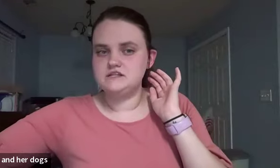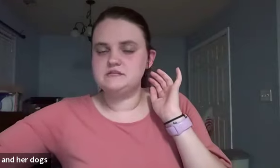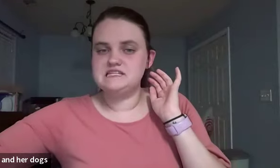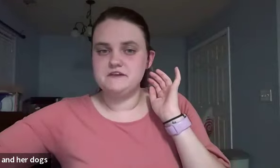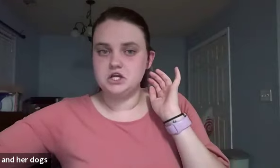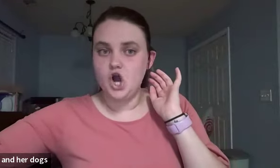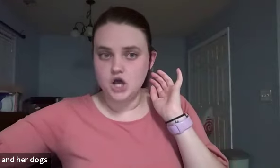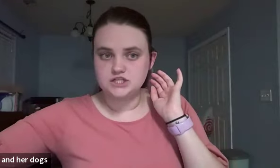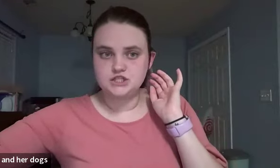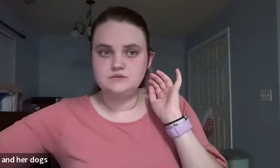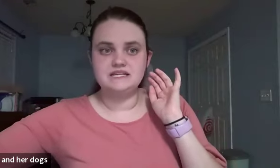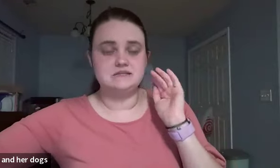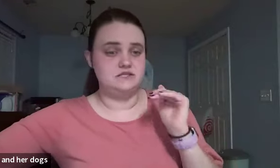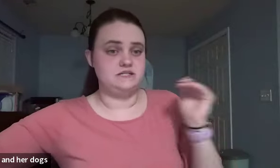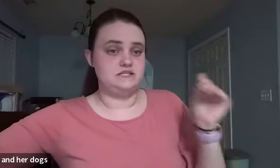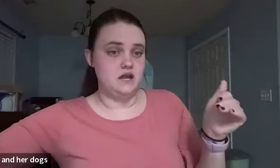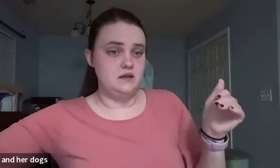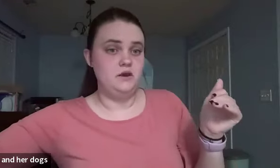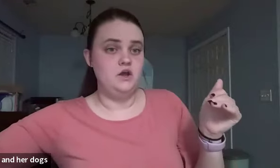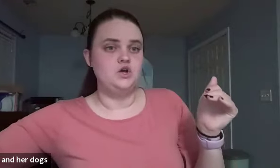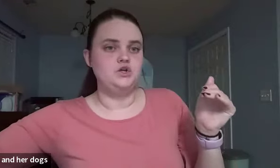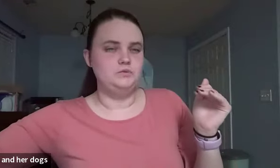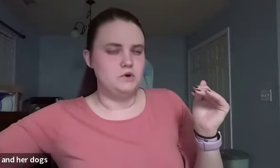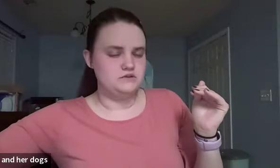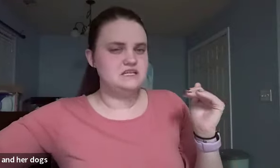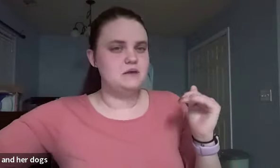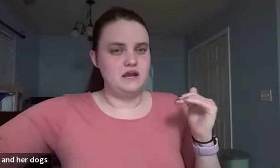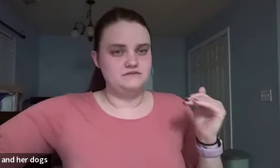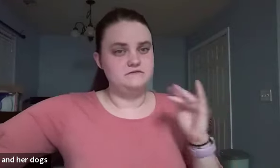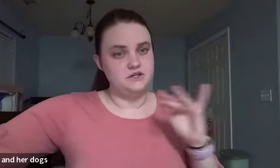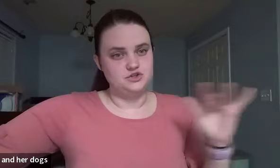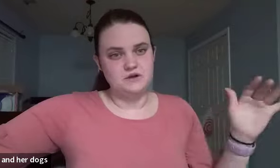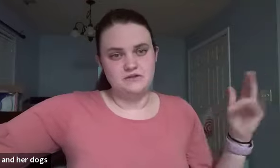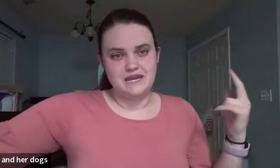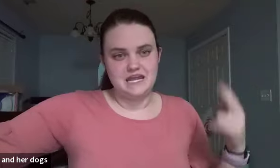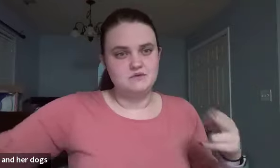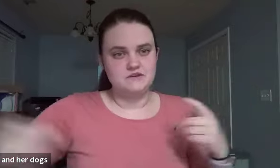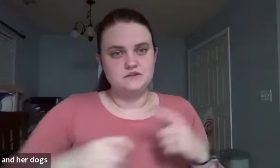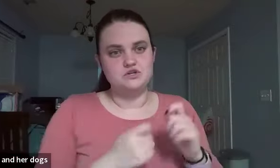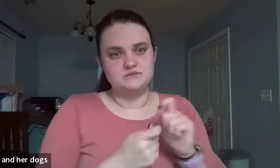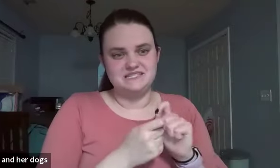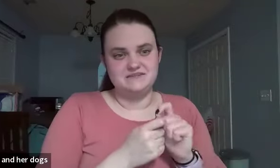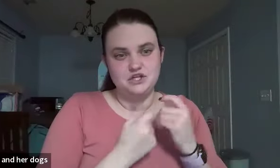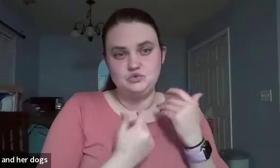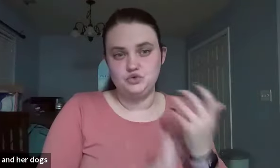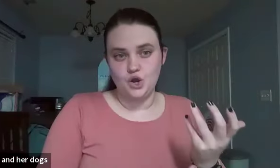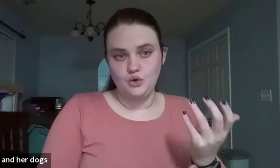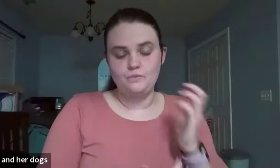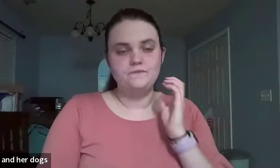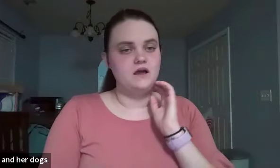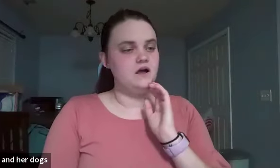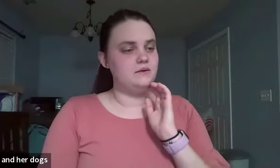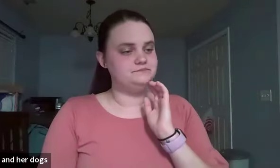about a specific costume, like a specific type, you most of the time would have to finger spell the name of it, the more specific you go.